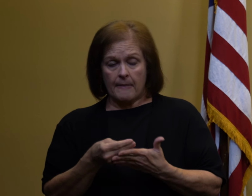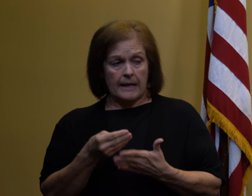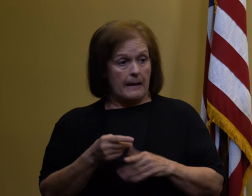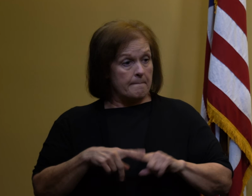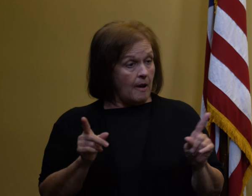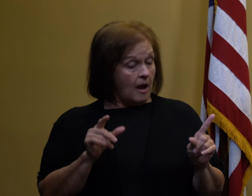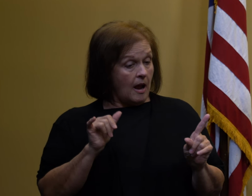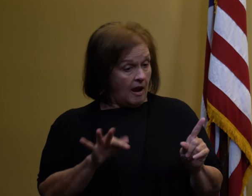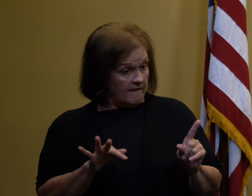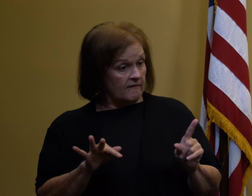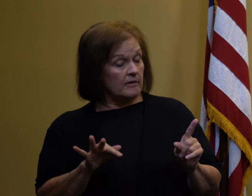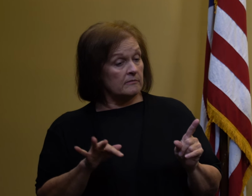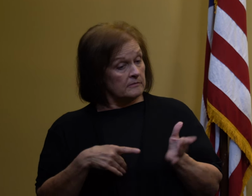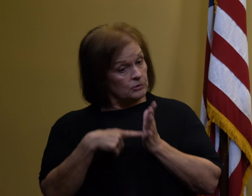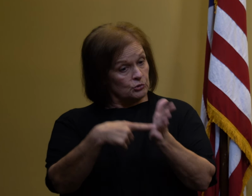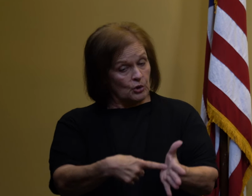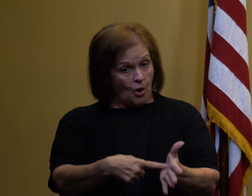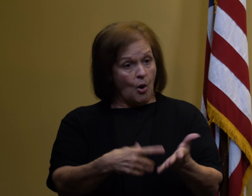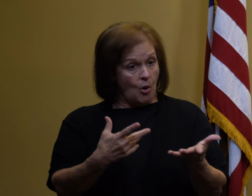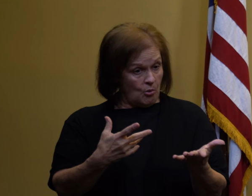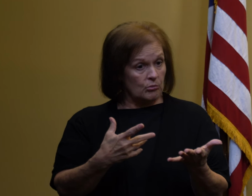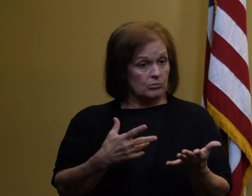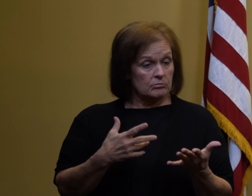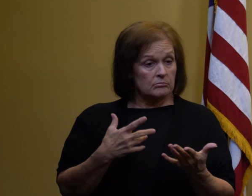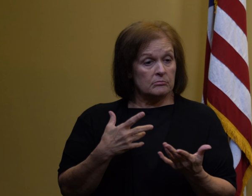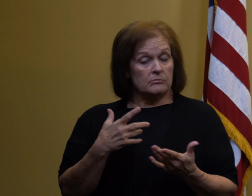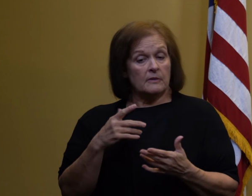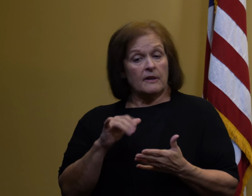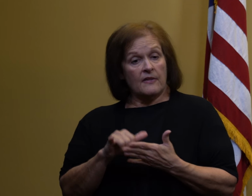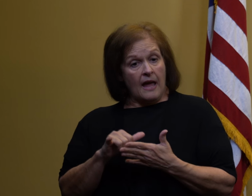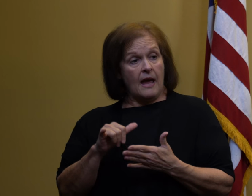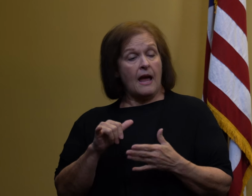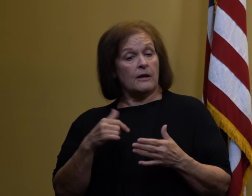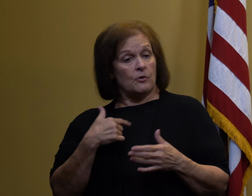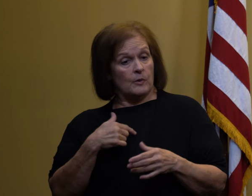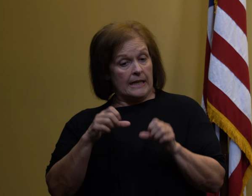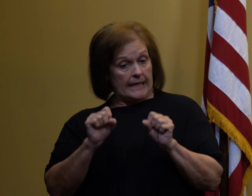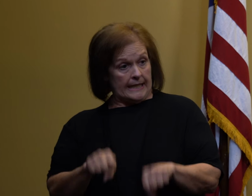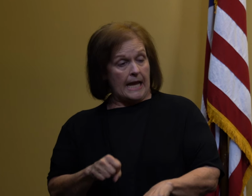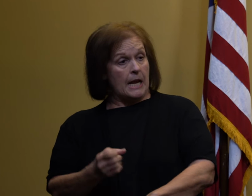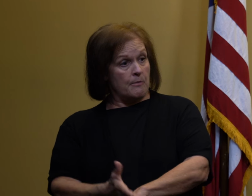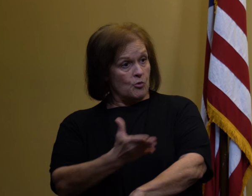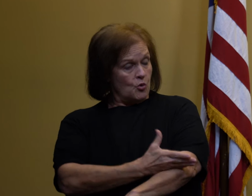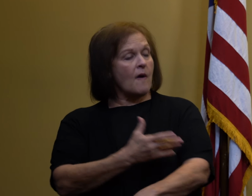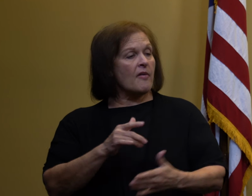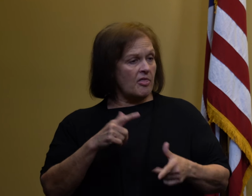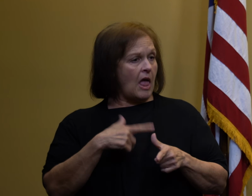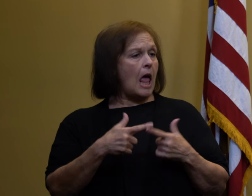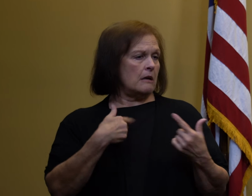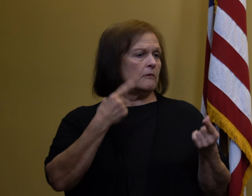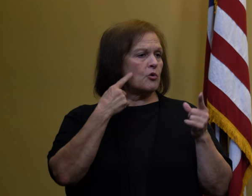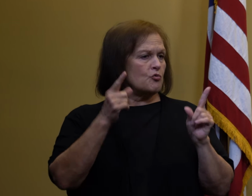the day, if it proves that practices are effective or even practices can be improved upon, then I'm all for it. So